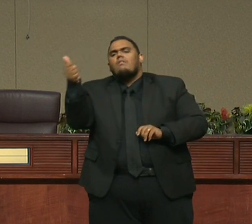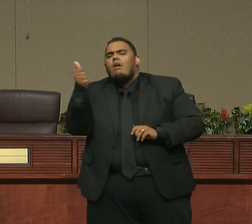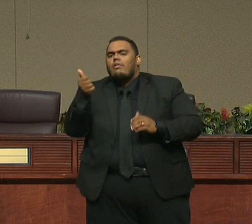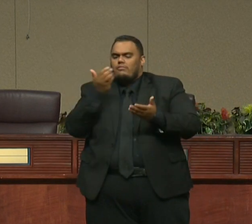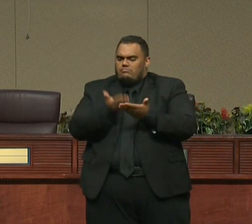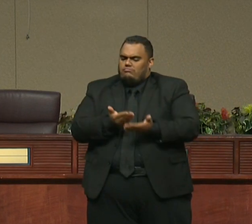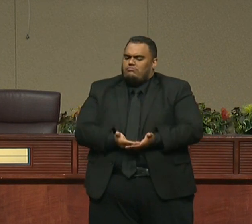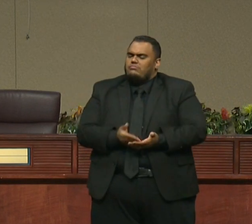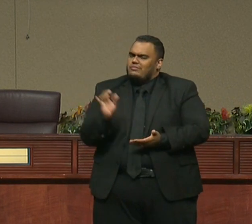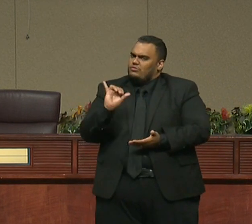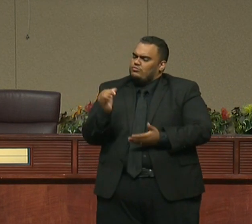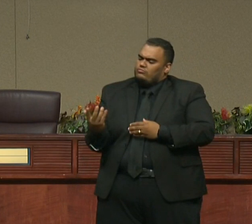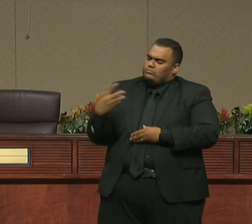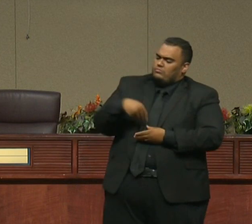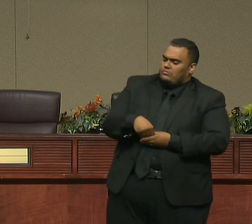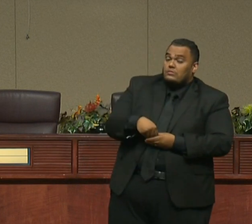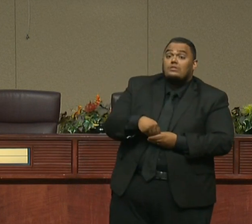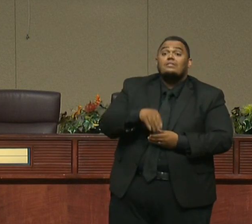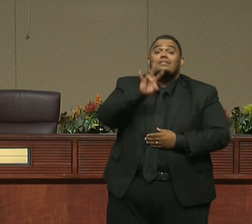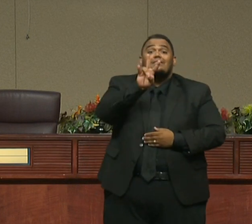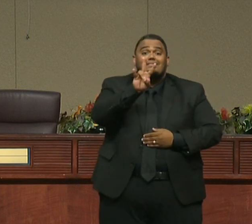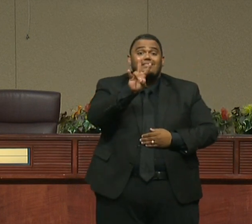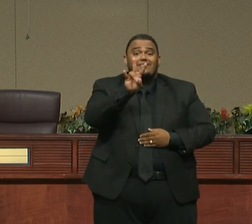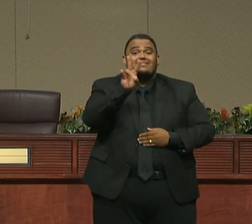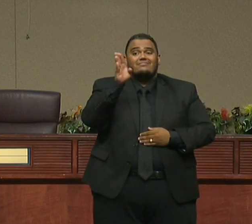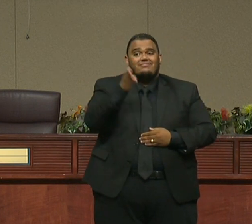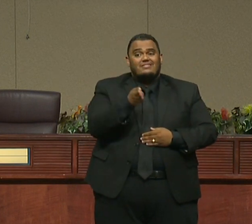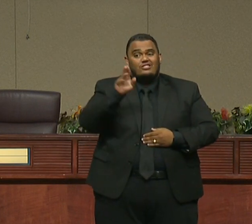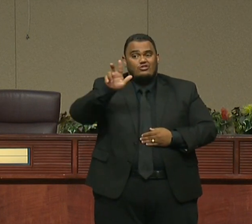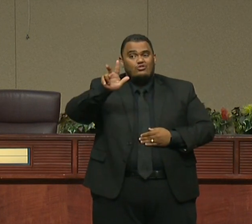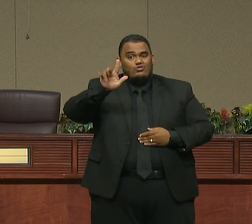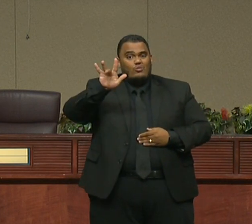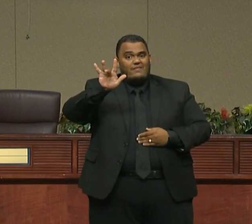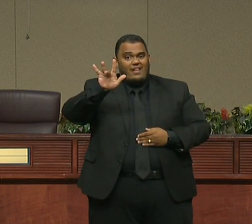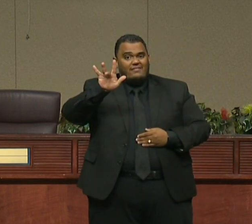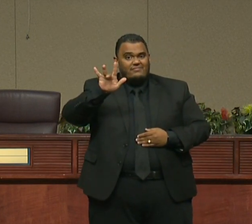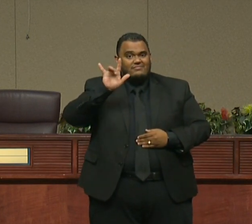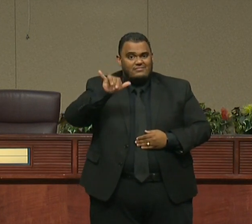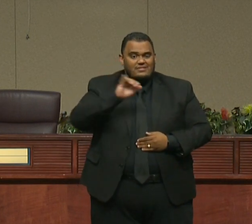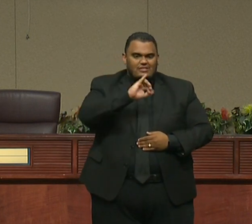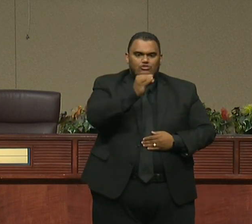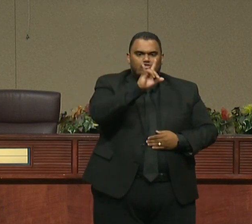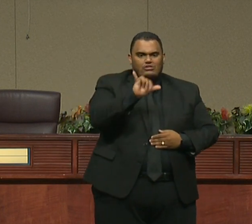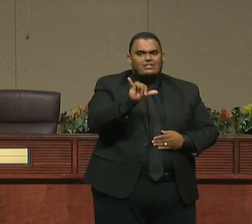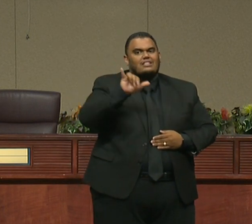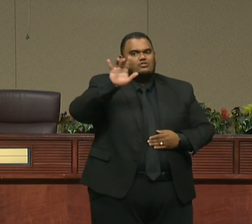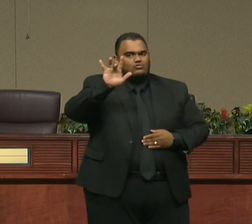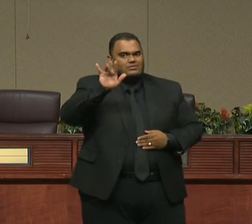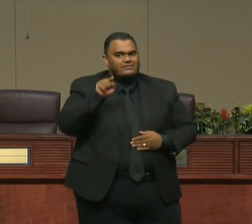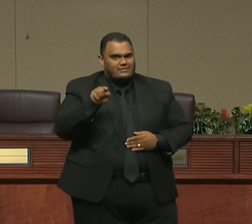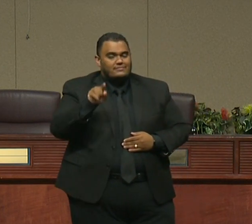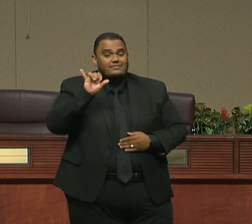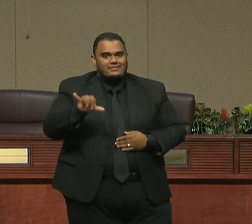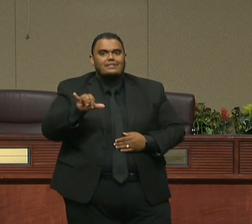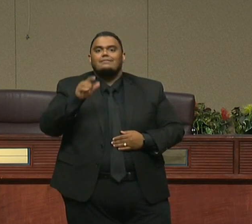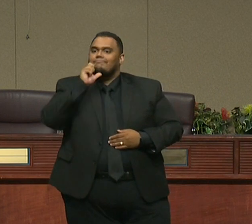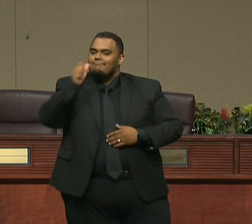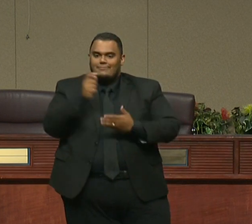also on 7/25, that was not a weekend, we hit it at